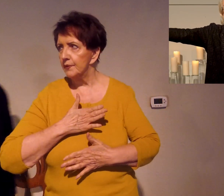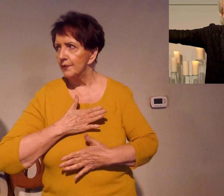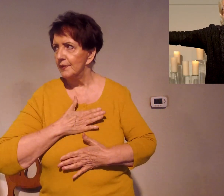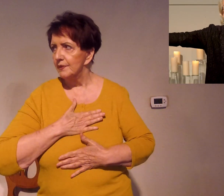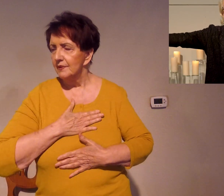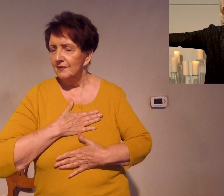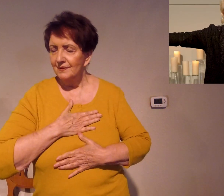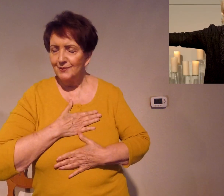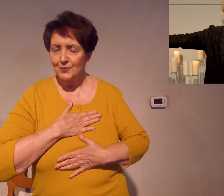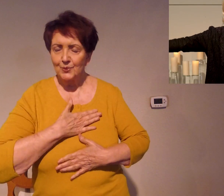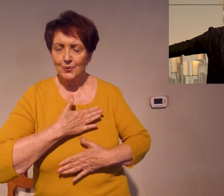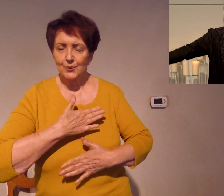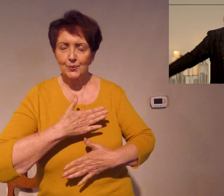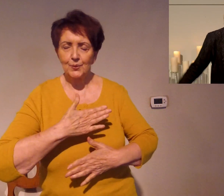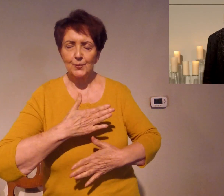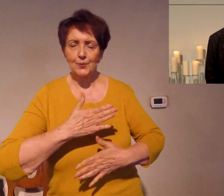me.